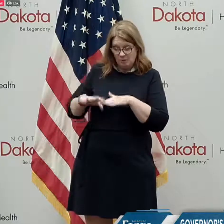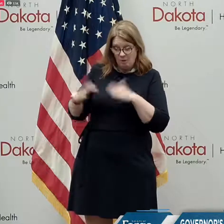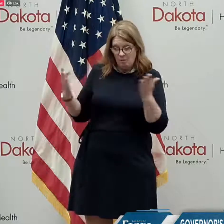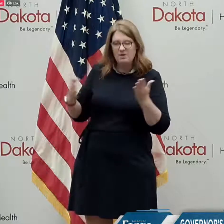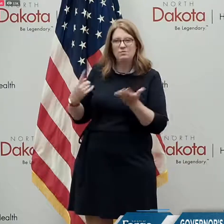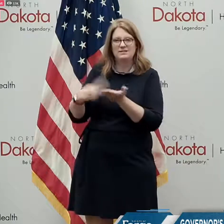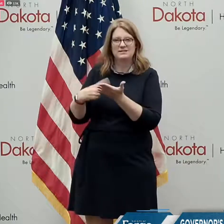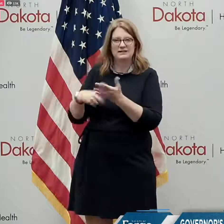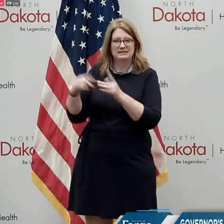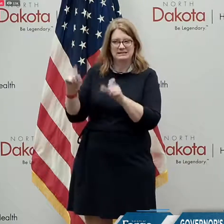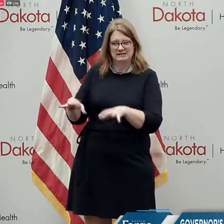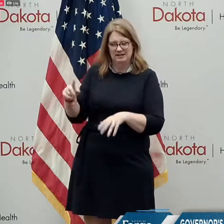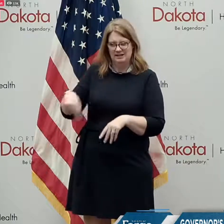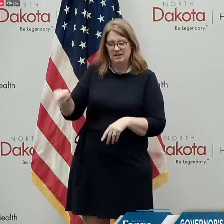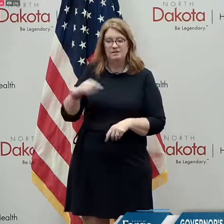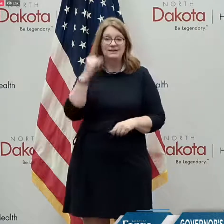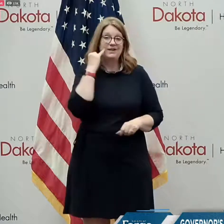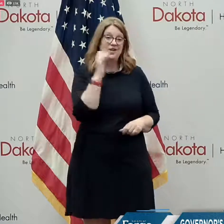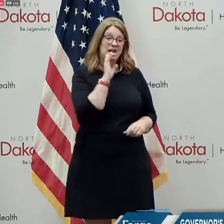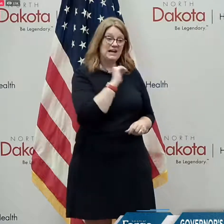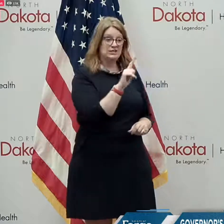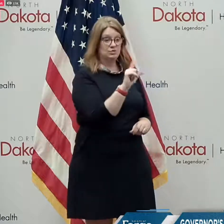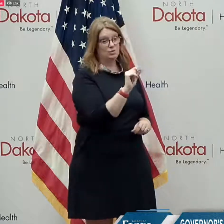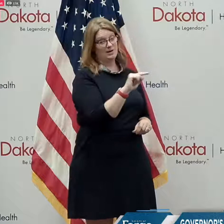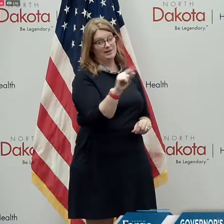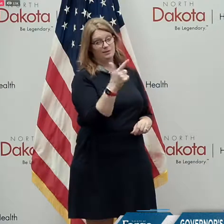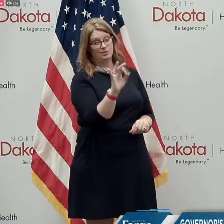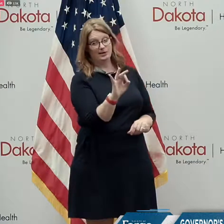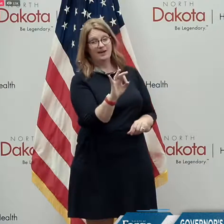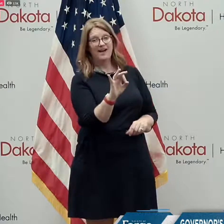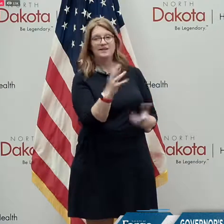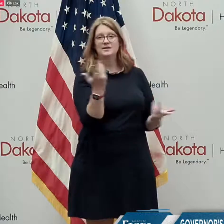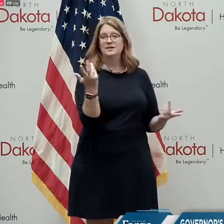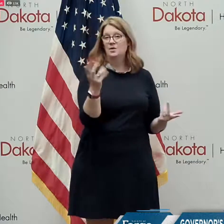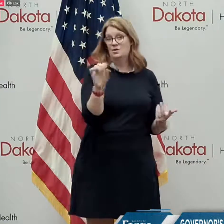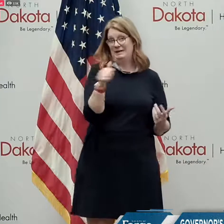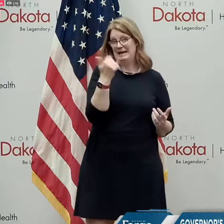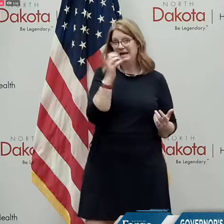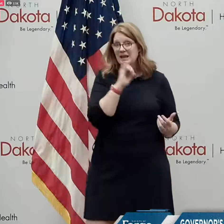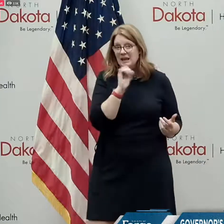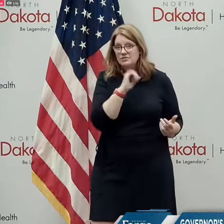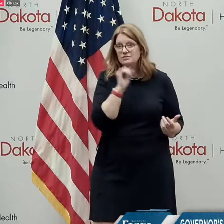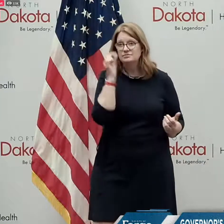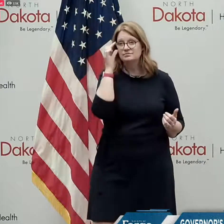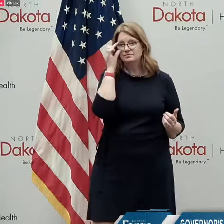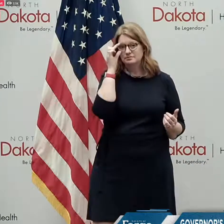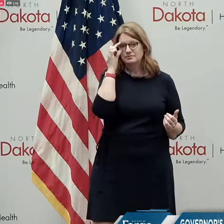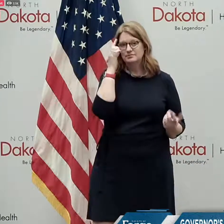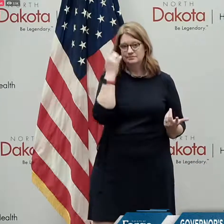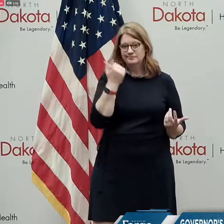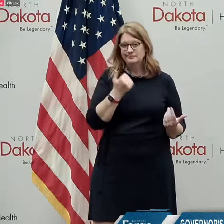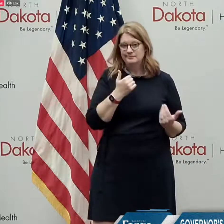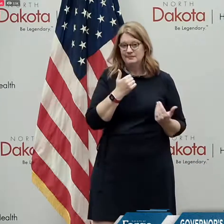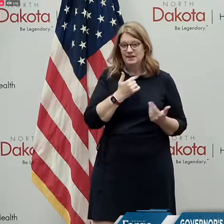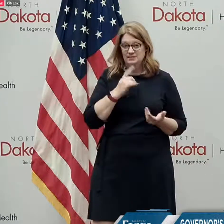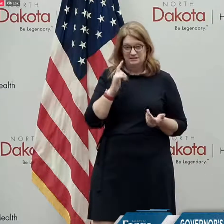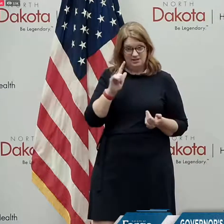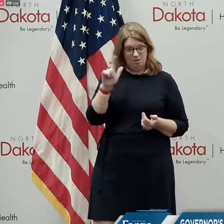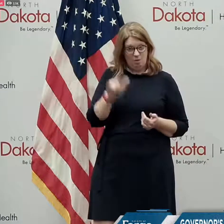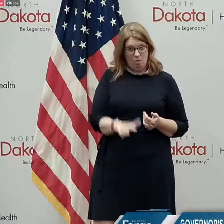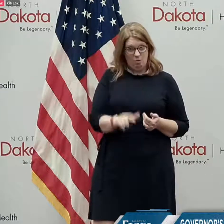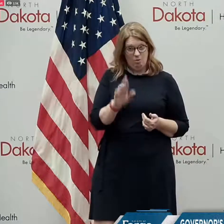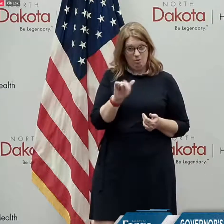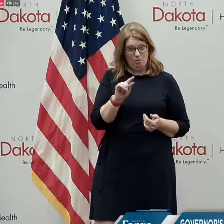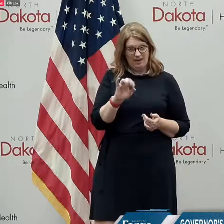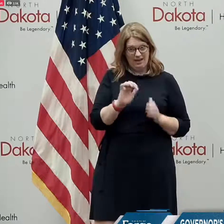you're 20 to 29 or whether you're any age in North Dakota, we know that that the way to lower the rates is